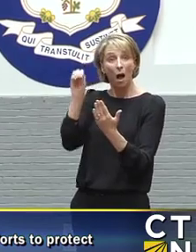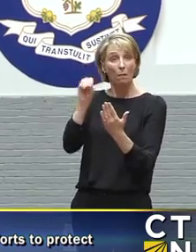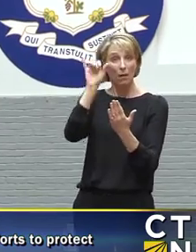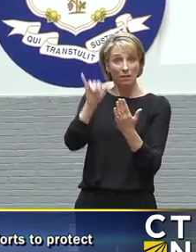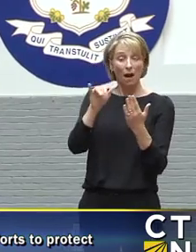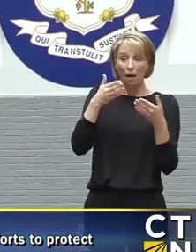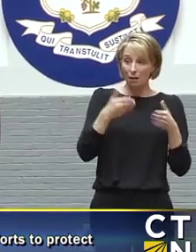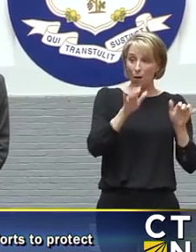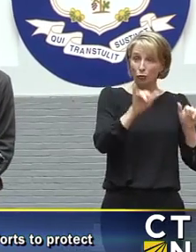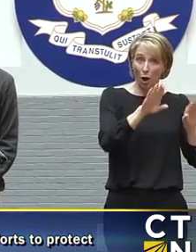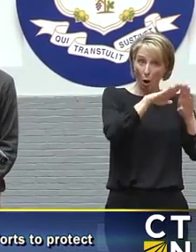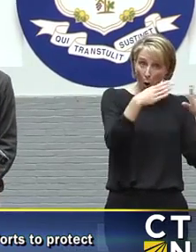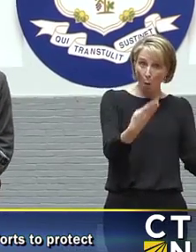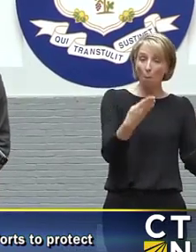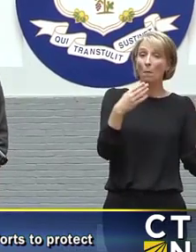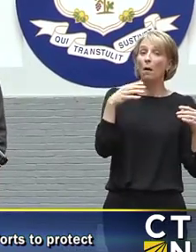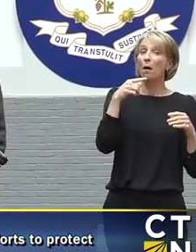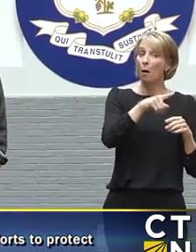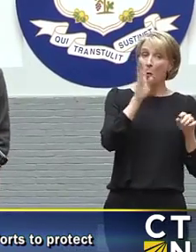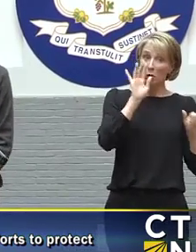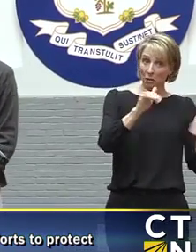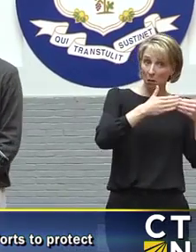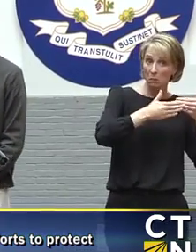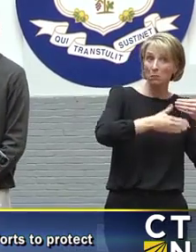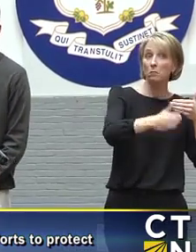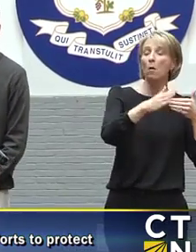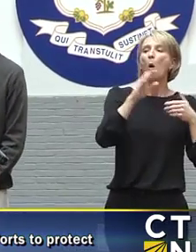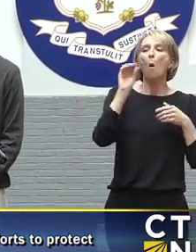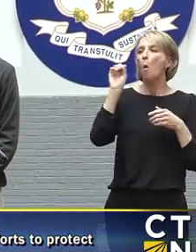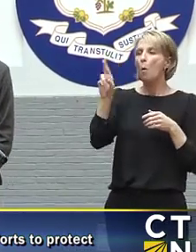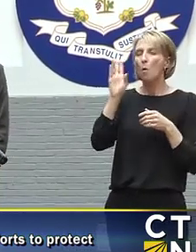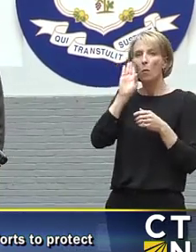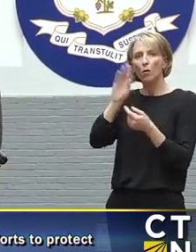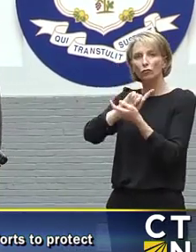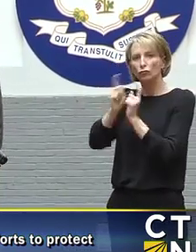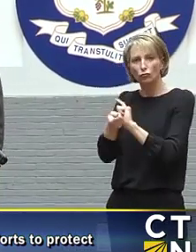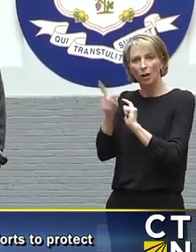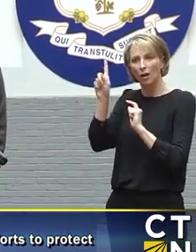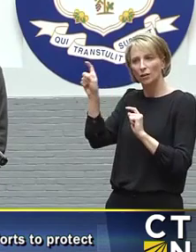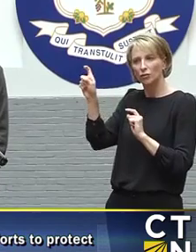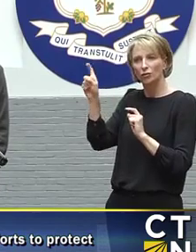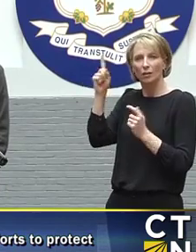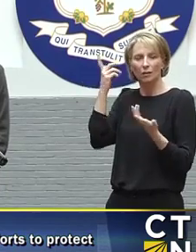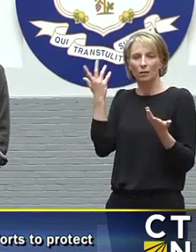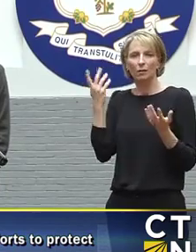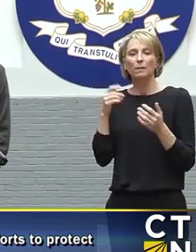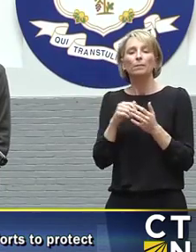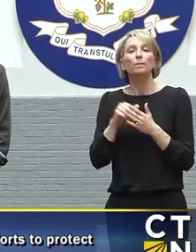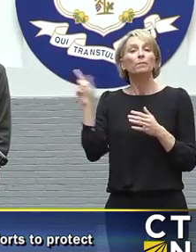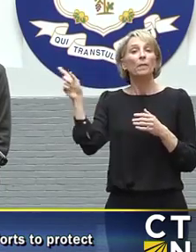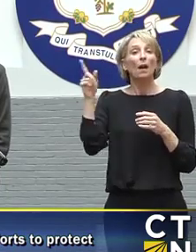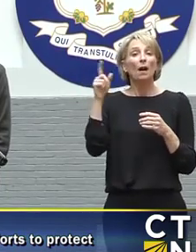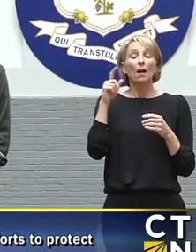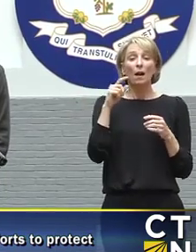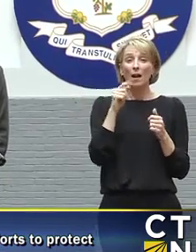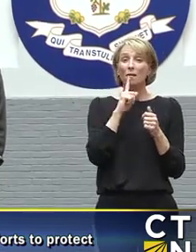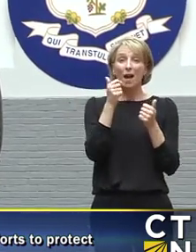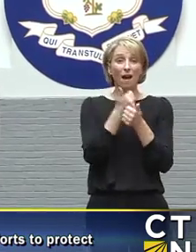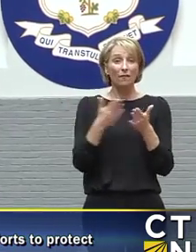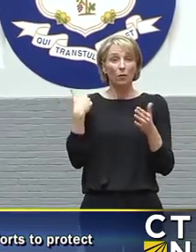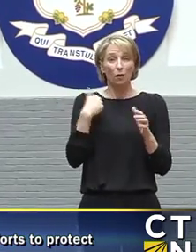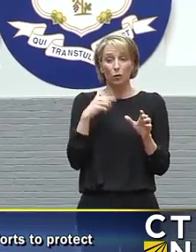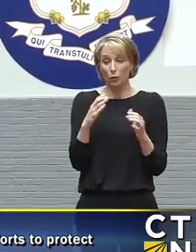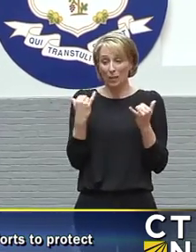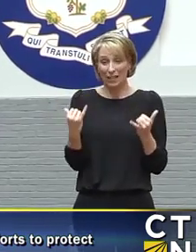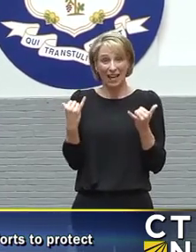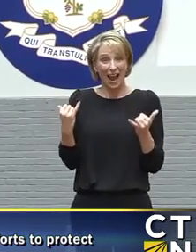an amended executive order if Industry X comes in and says. I think everything we're doing right now in this